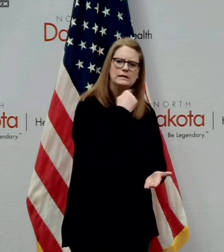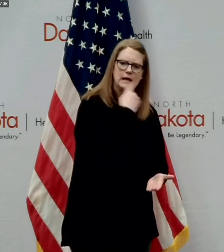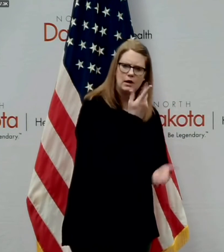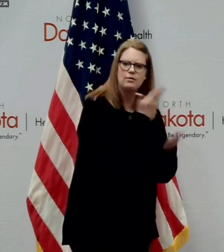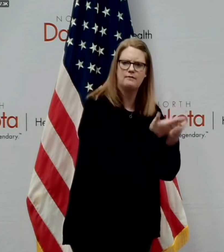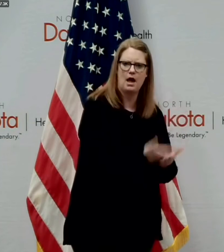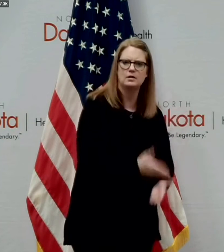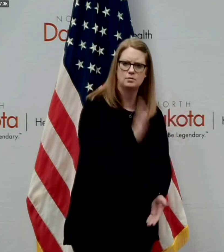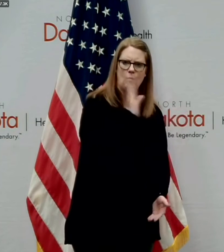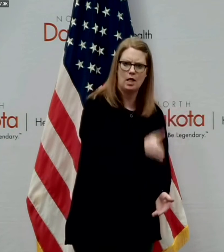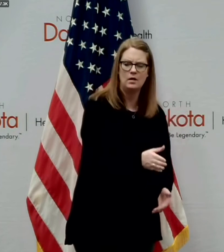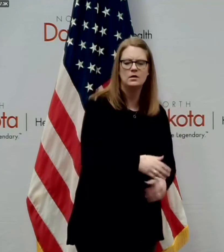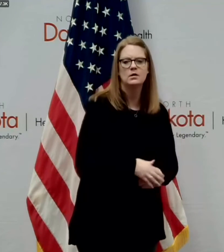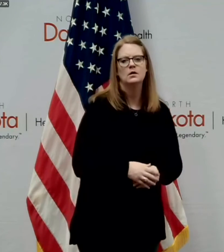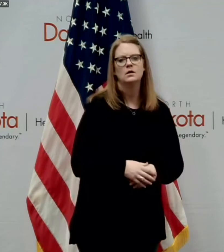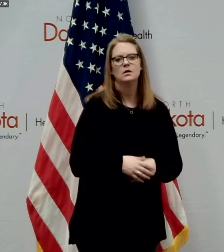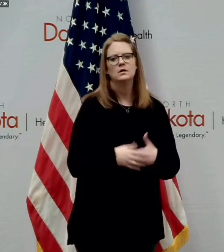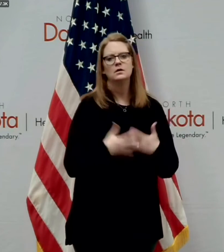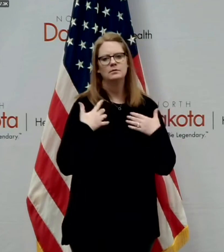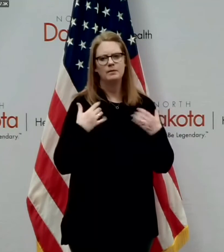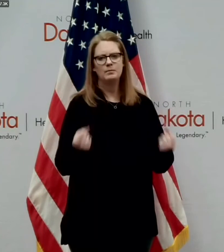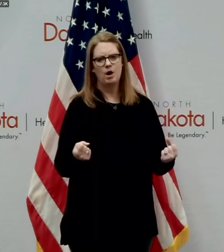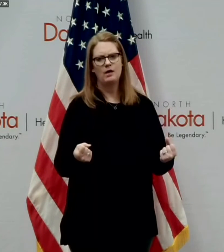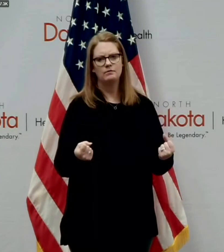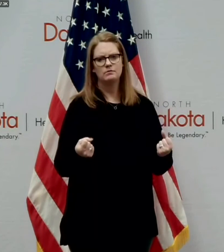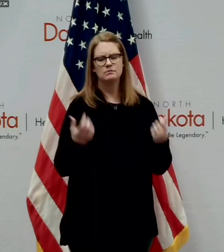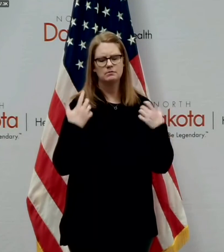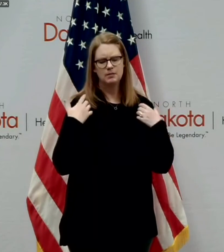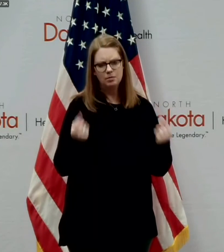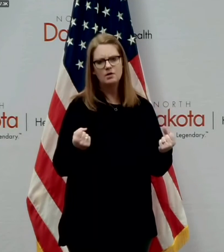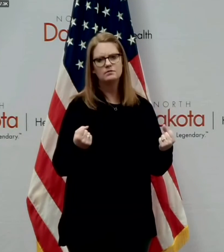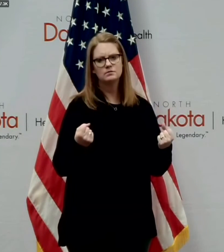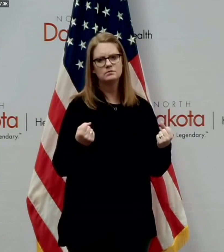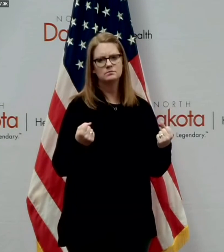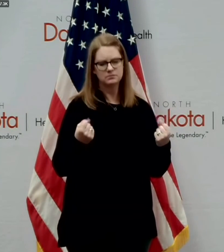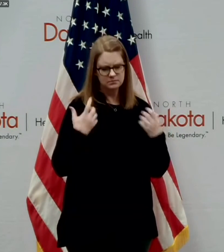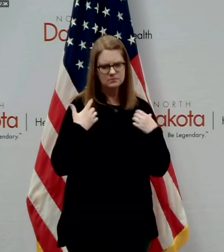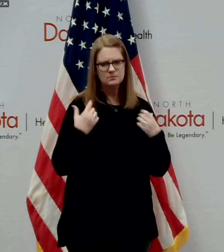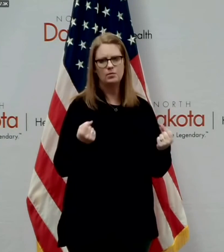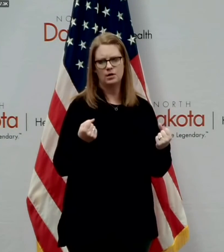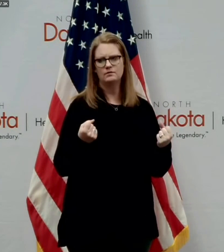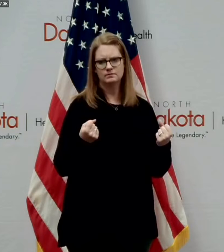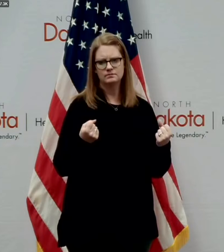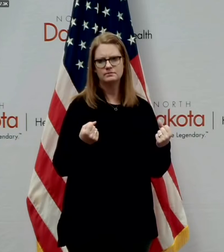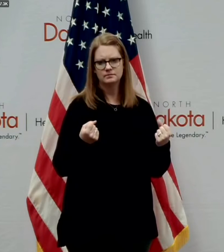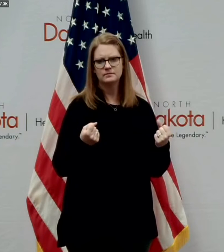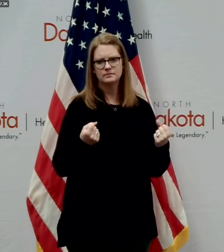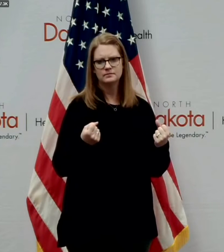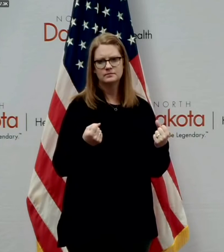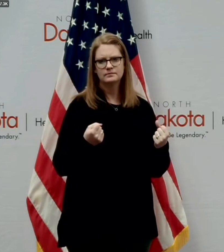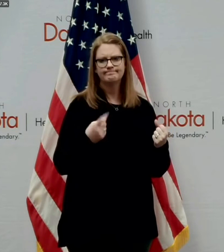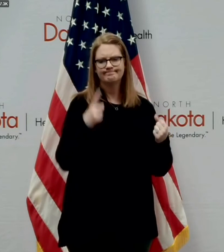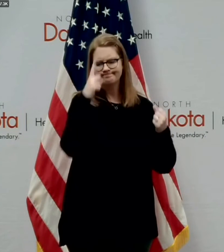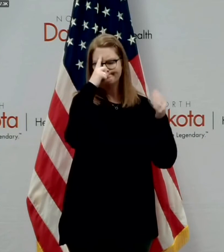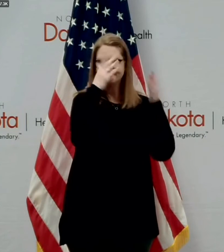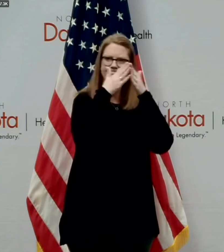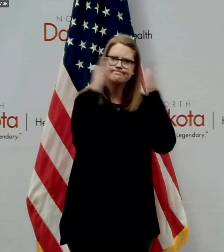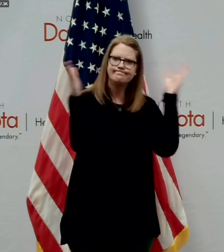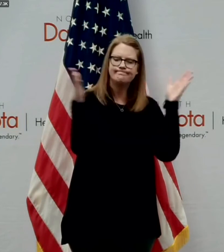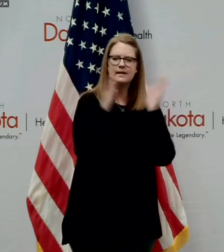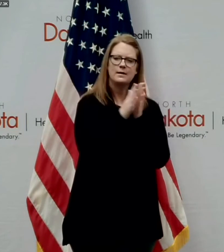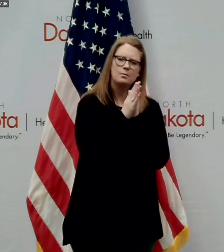I'll just say this: take courage. Take courage. Take courage in a good way. Keep your mind open. Pray